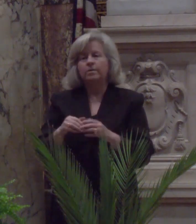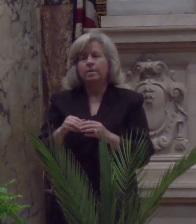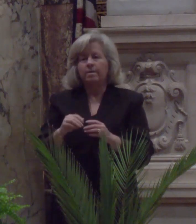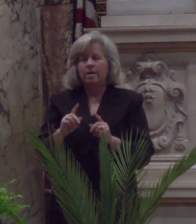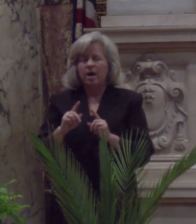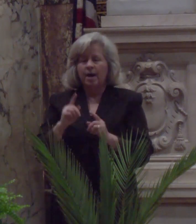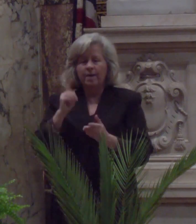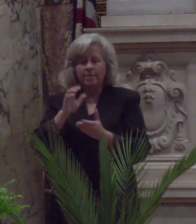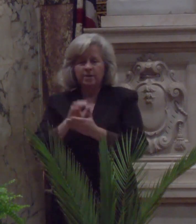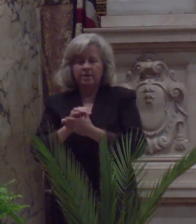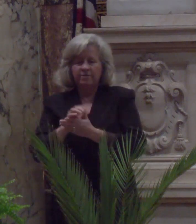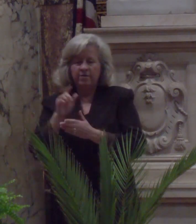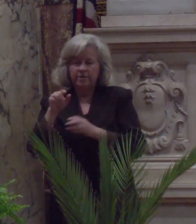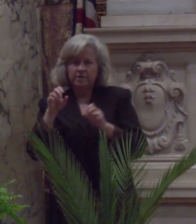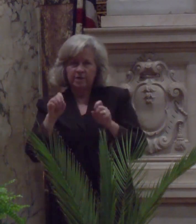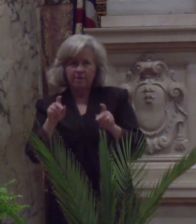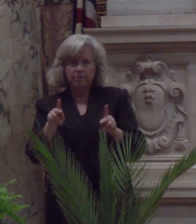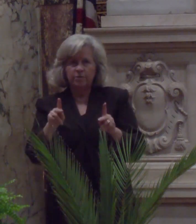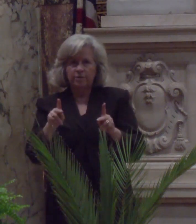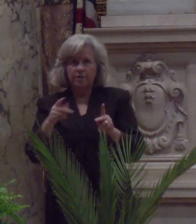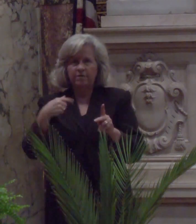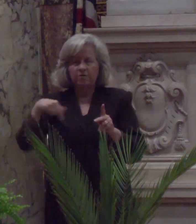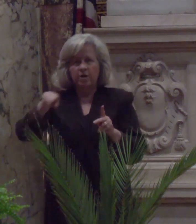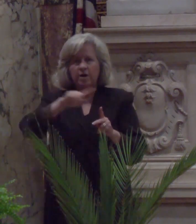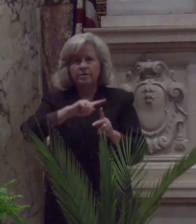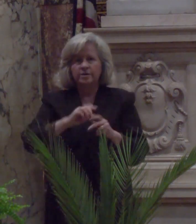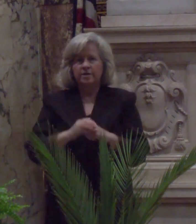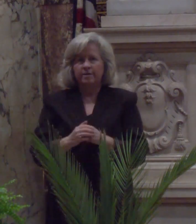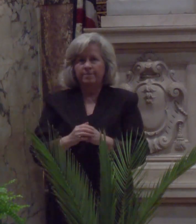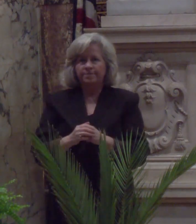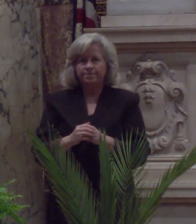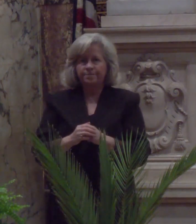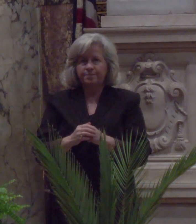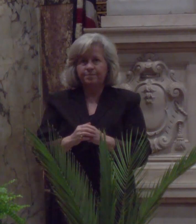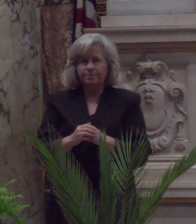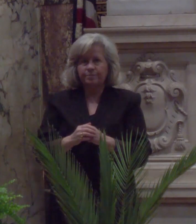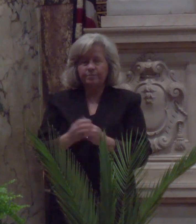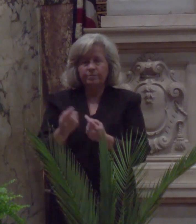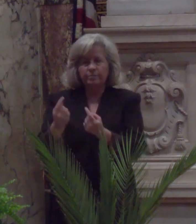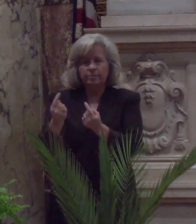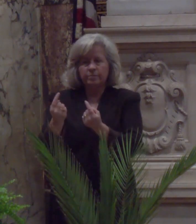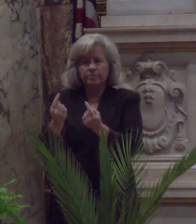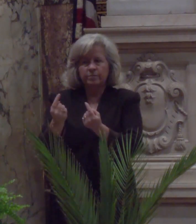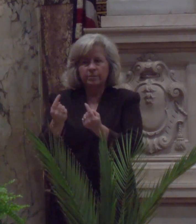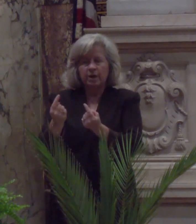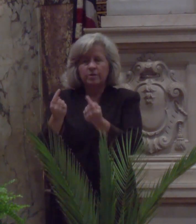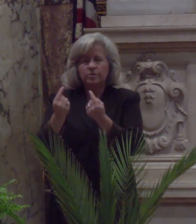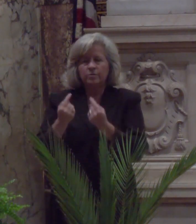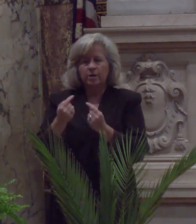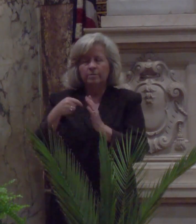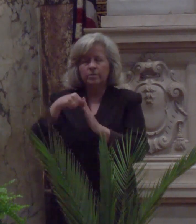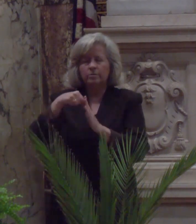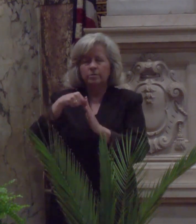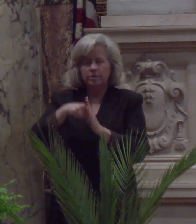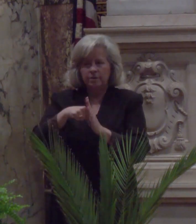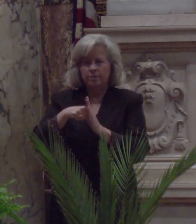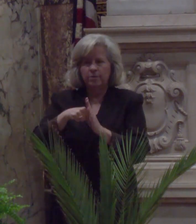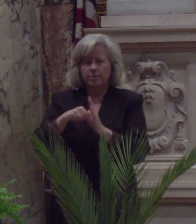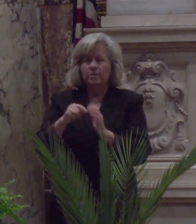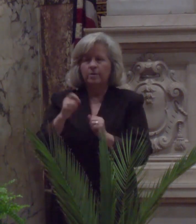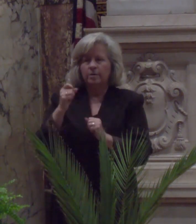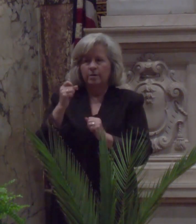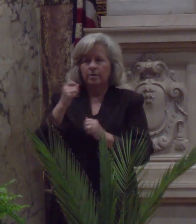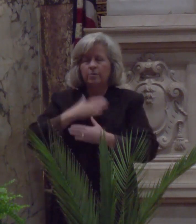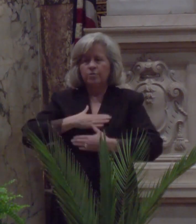believe this is an opportunity for all of us to come to a deeper appreciation of the